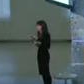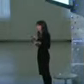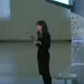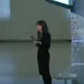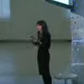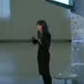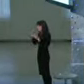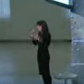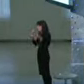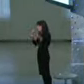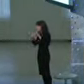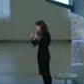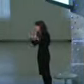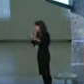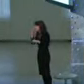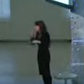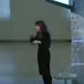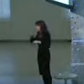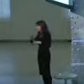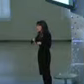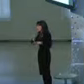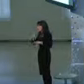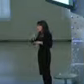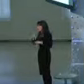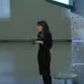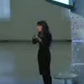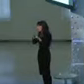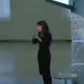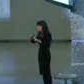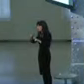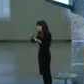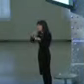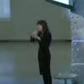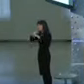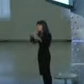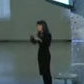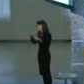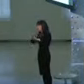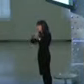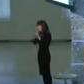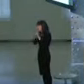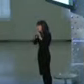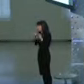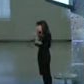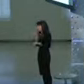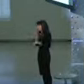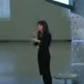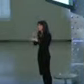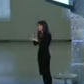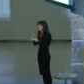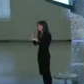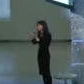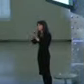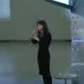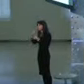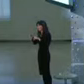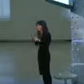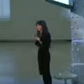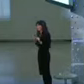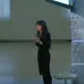the same. It's a very different phenomenon. And so they spent a long time basically saying a game is different because it's this. But